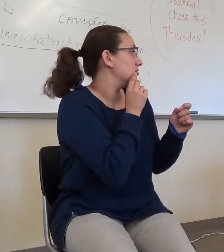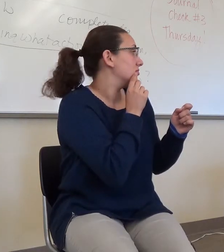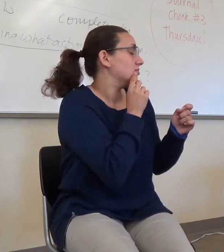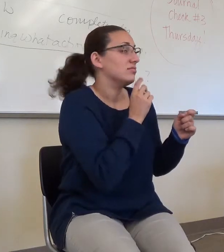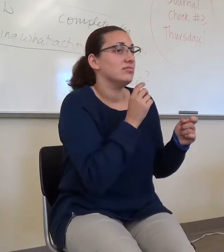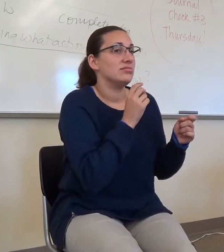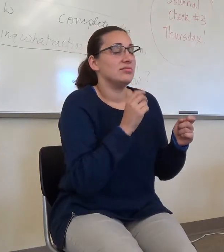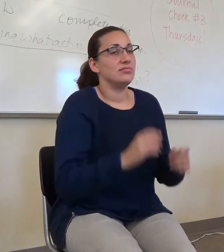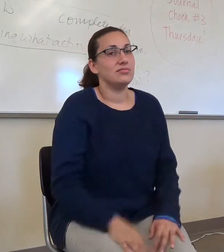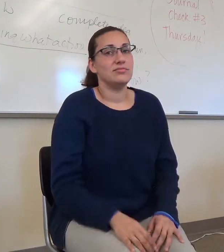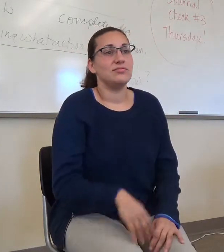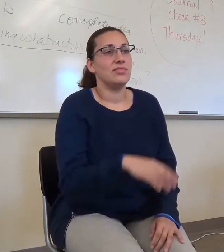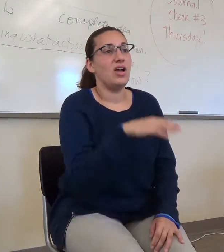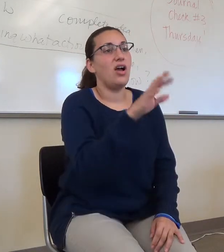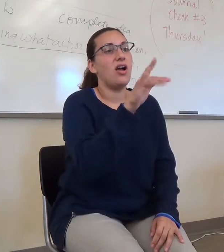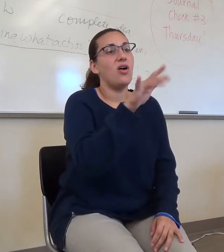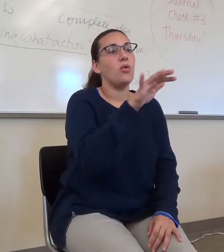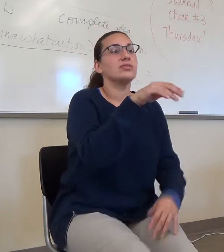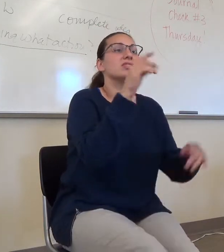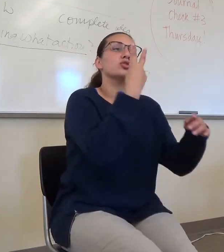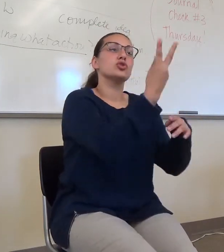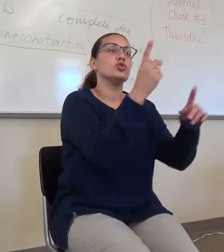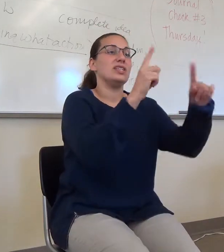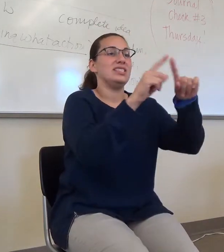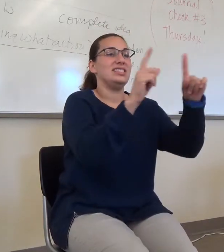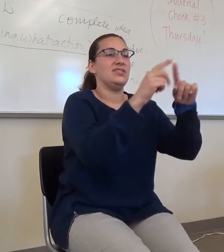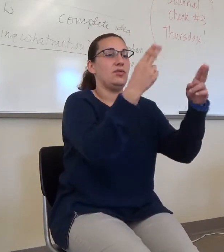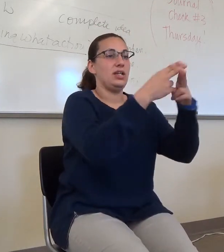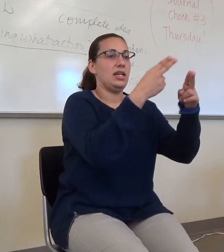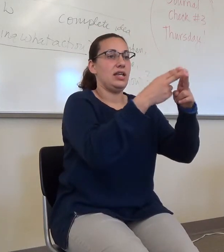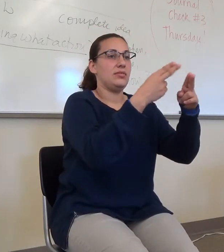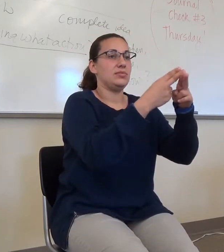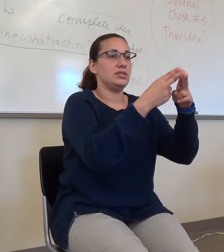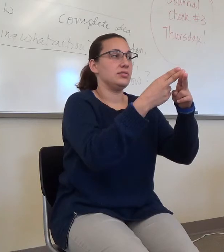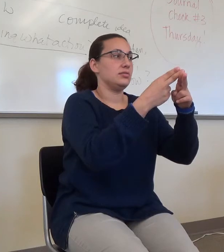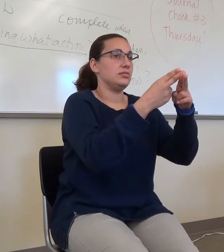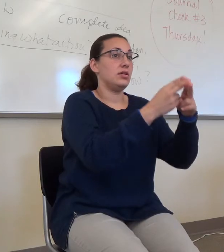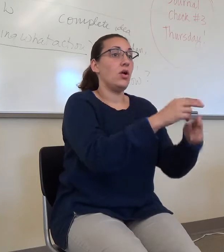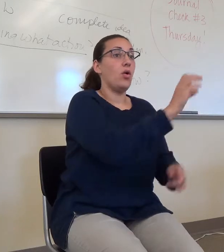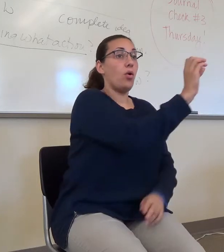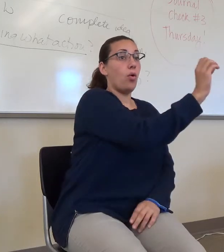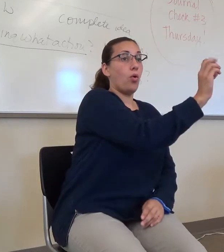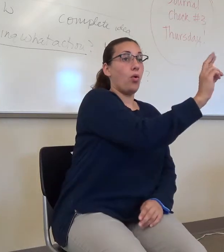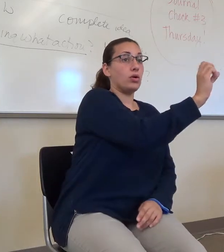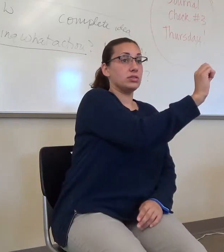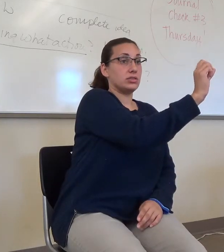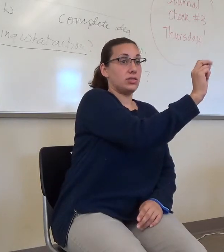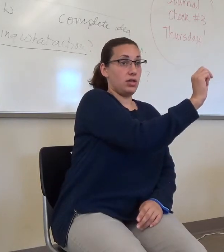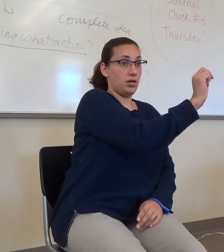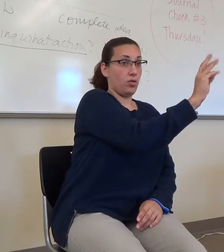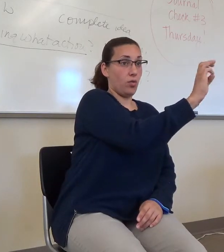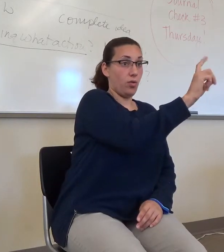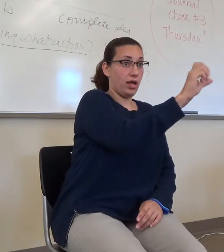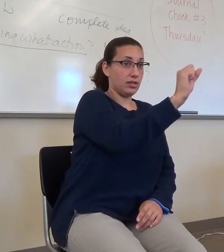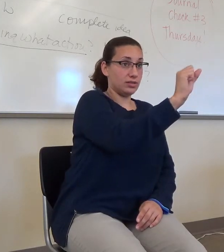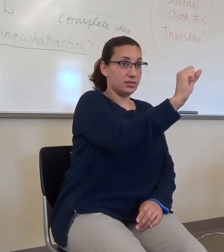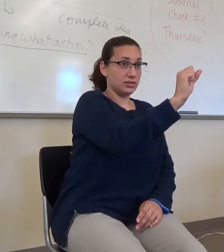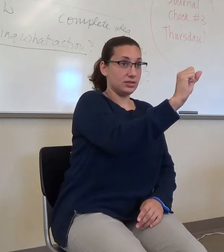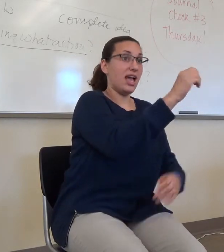different names. Orson Welles is different from H.G. Wells. Orson Welles is spelled with an E, and